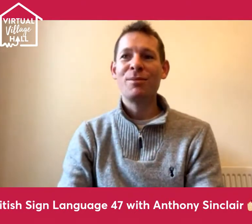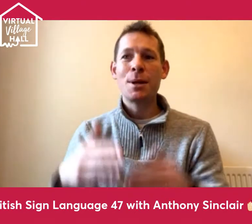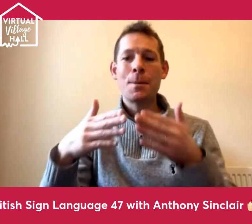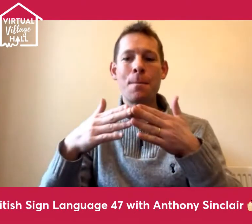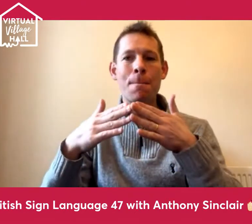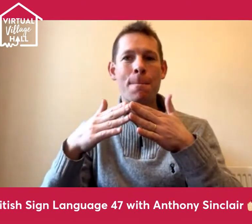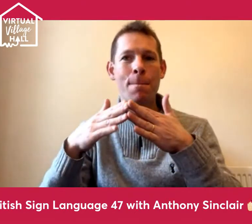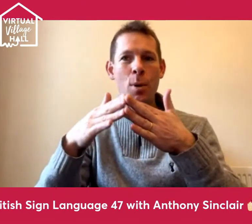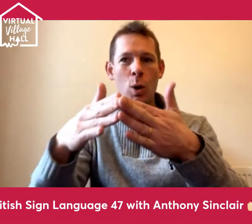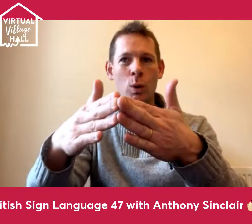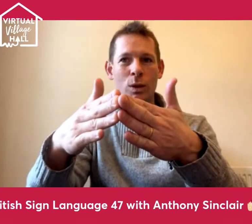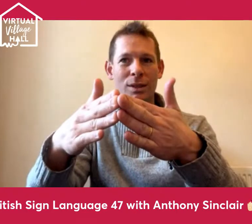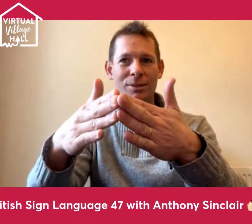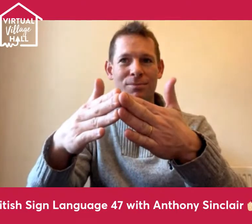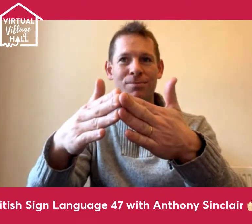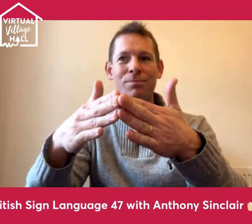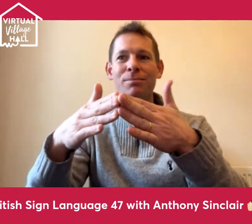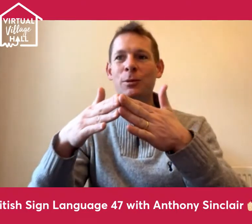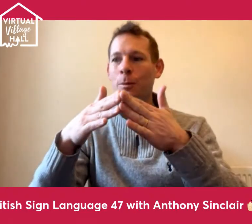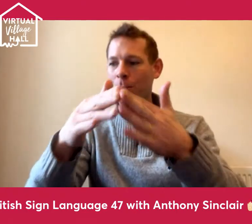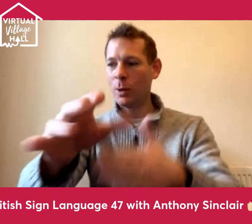Number 5, spot on. Yes, that was boat.